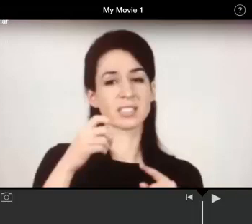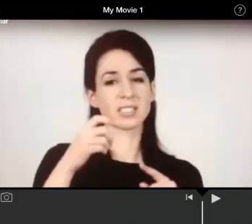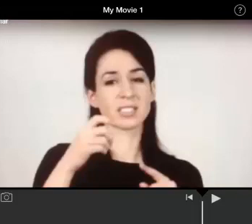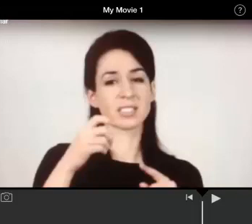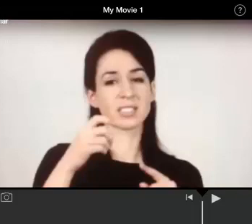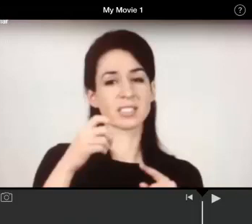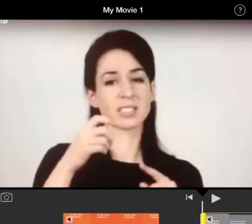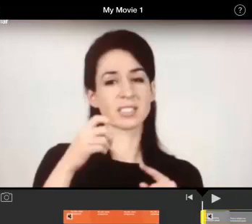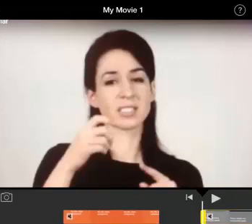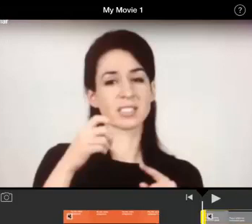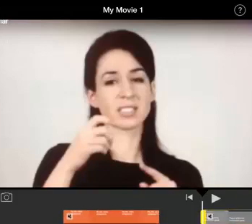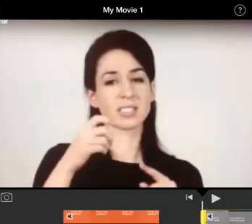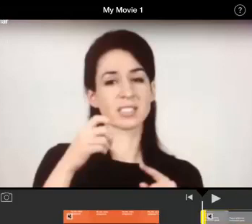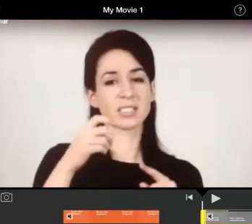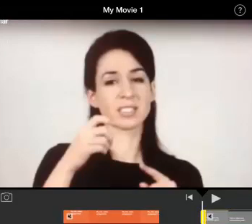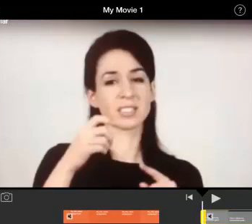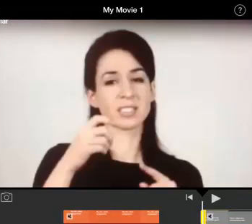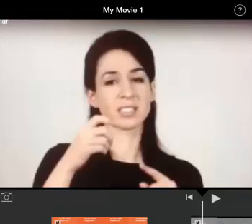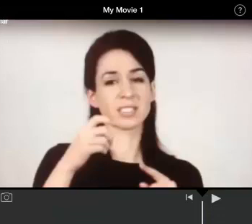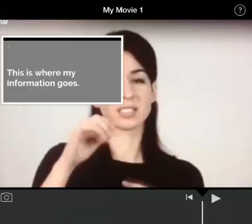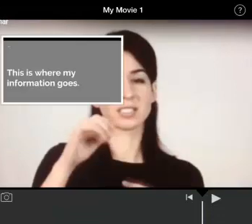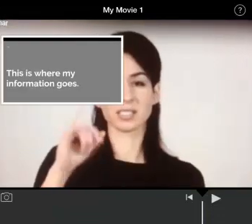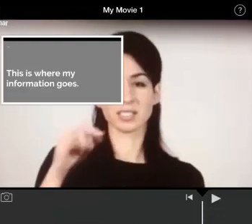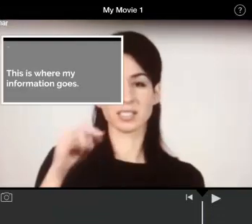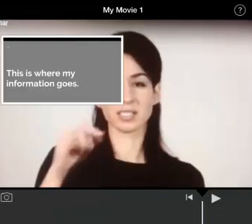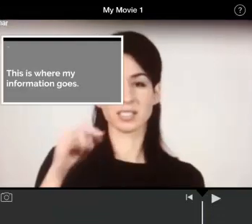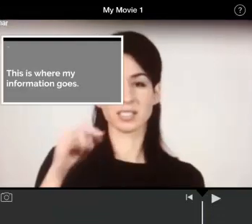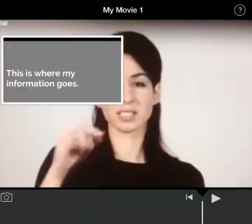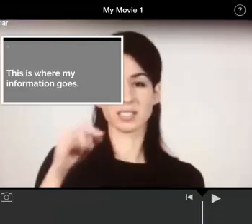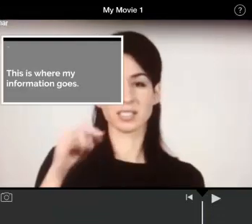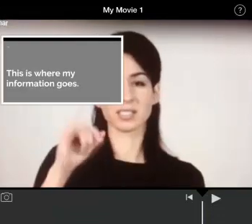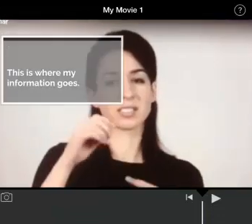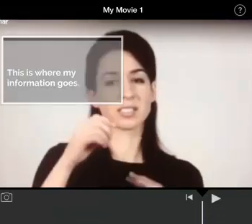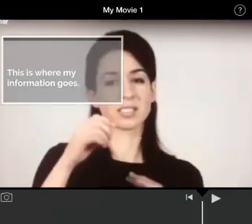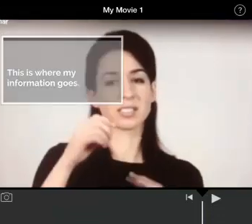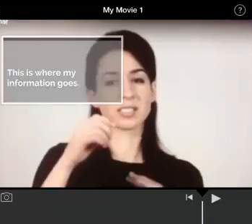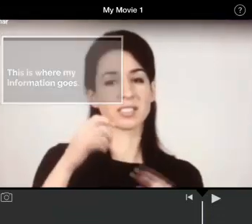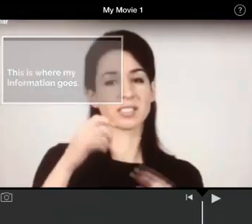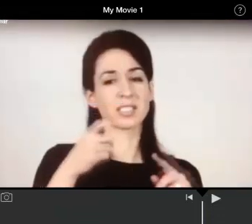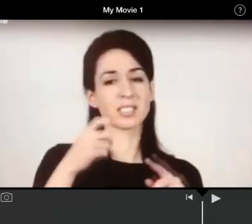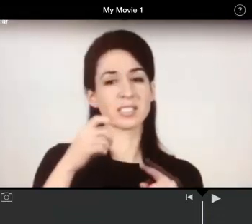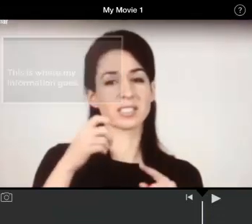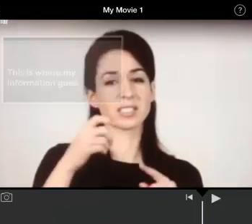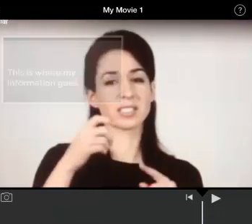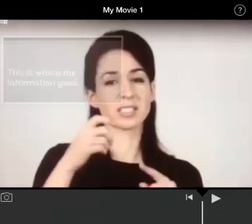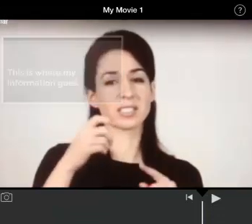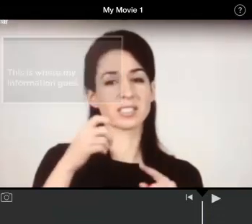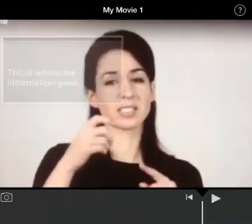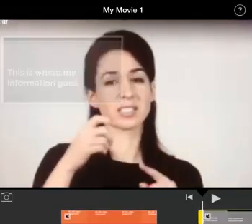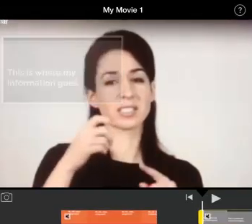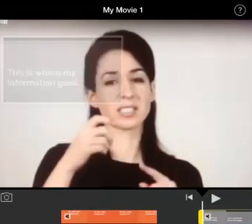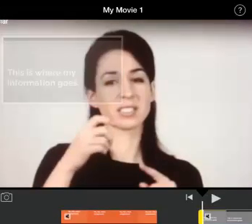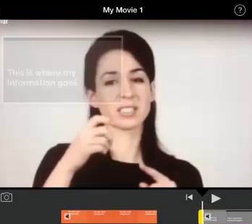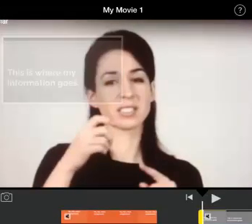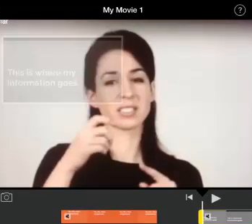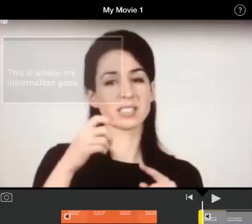And if I highlight it, I'll be able to see, okay, yeah, that is in the way. So again, same process, highlight it, hit this